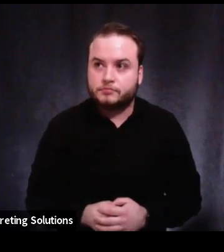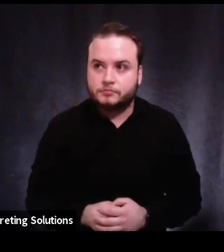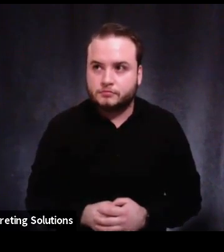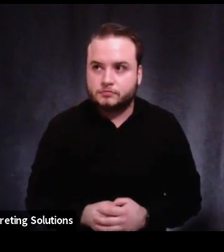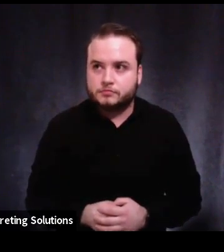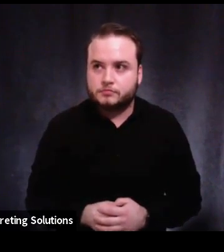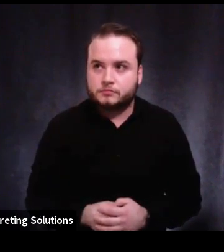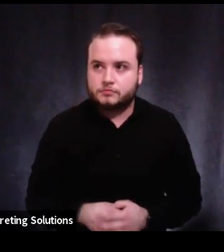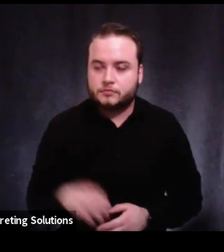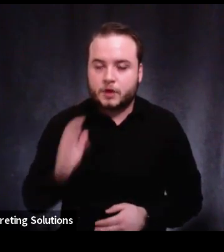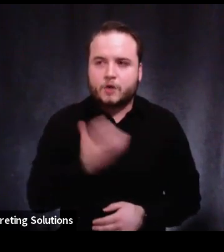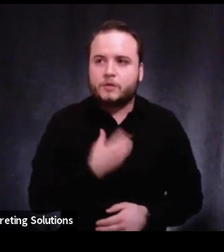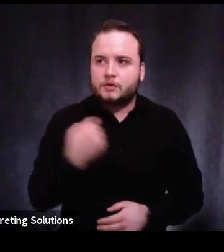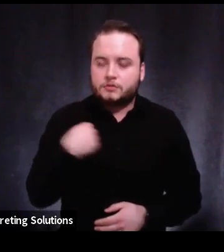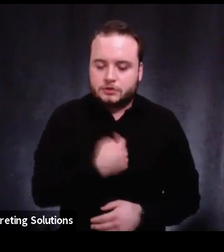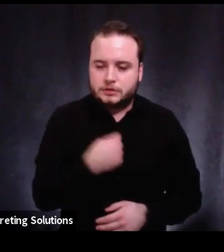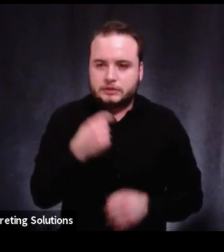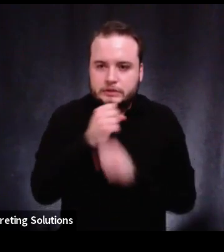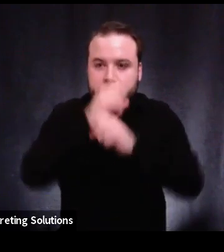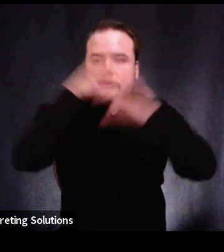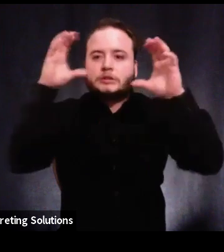ones, the